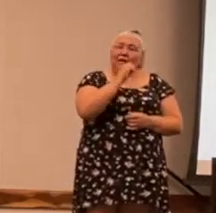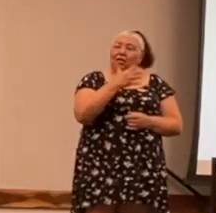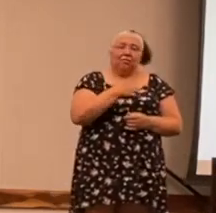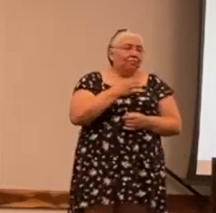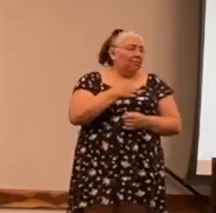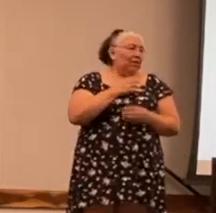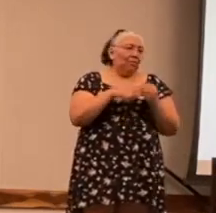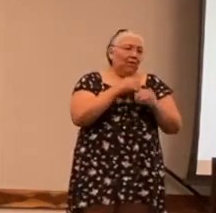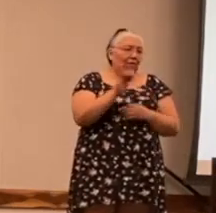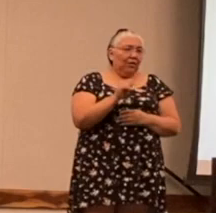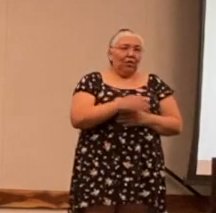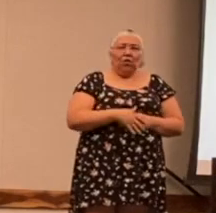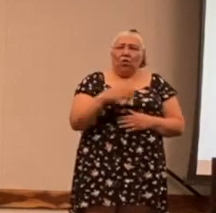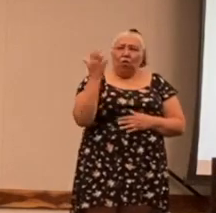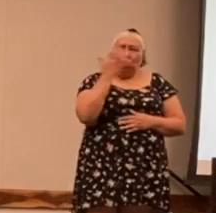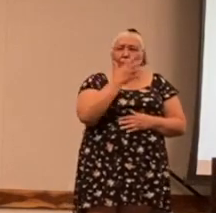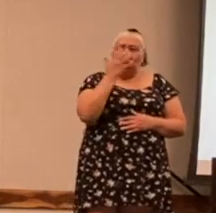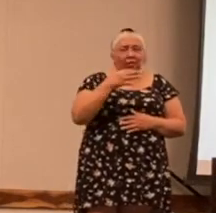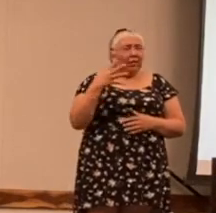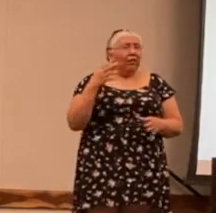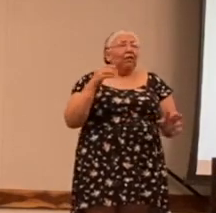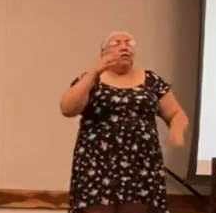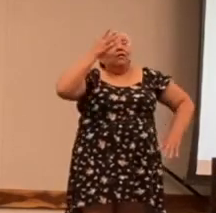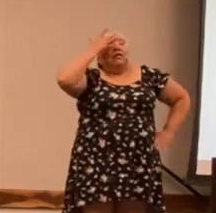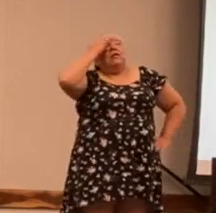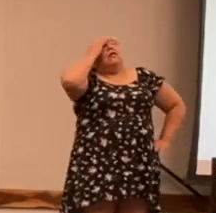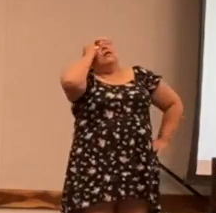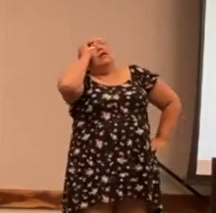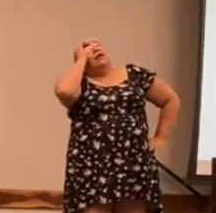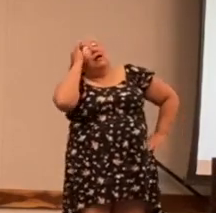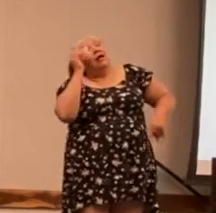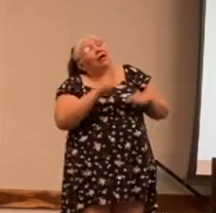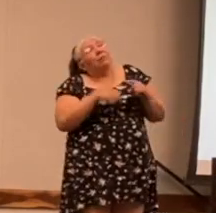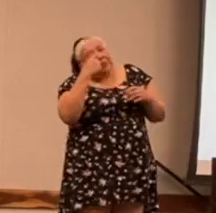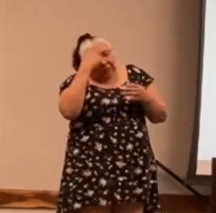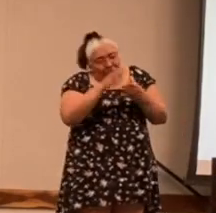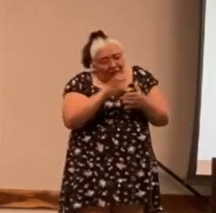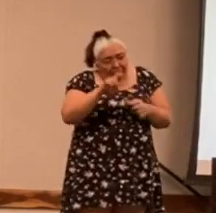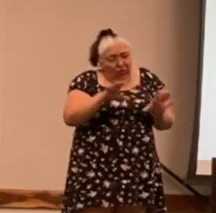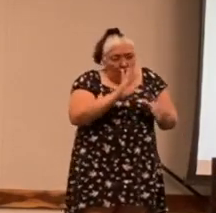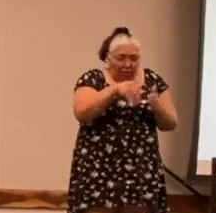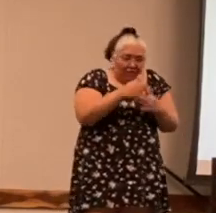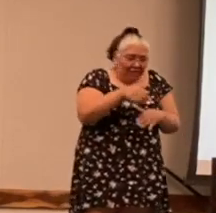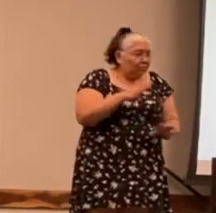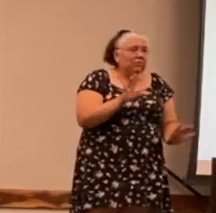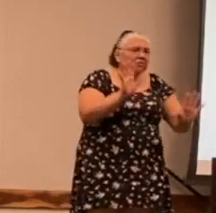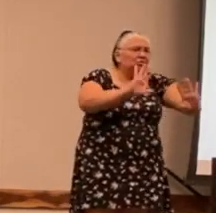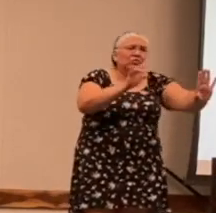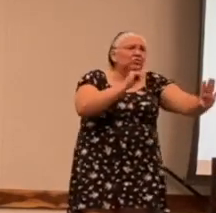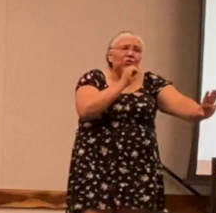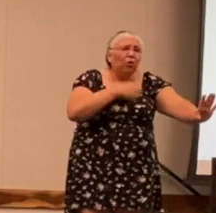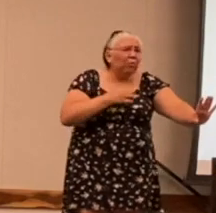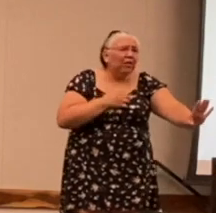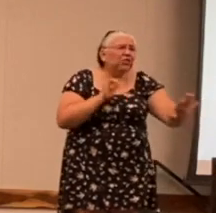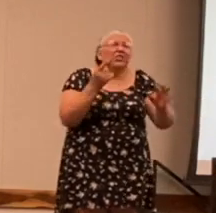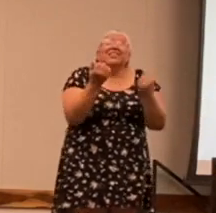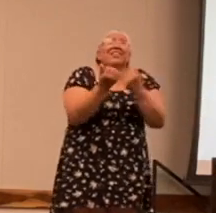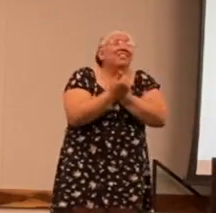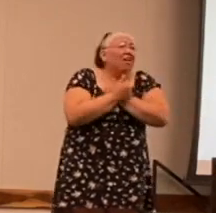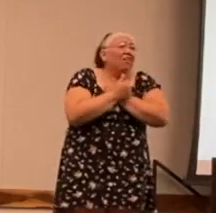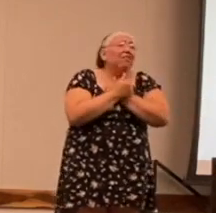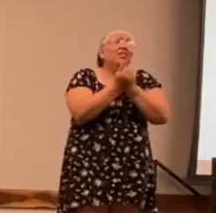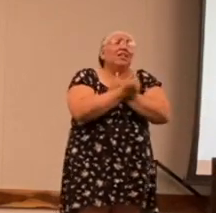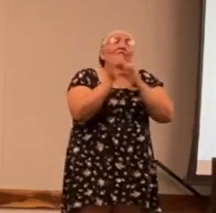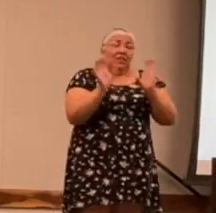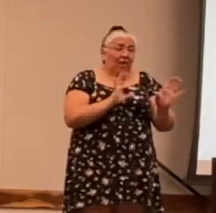okay? Whew, man, they left. I can't believe that we had to do all this, all right? Don't complain about it. Just love on people. Love is an